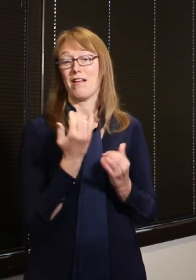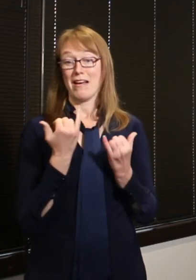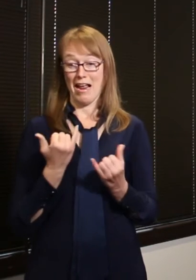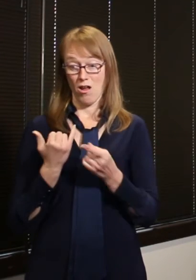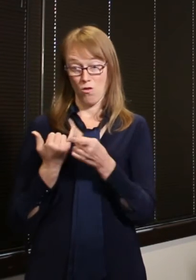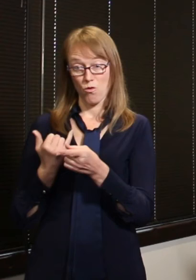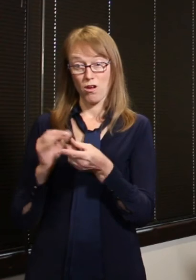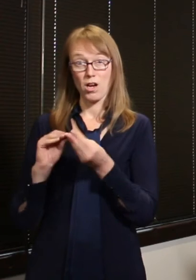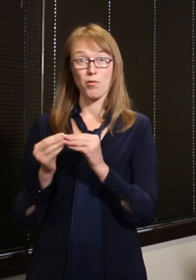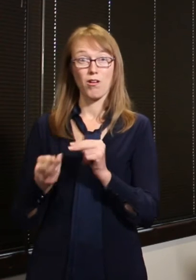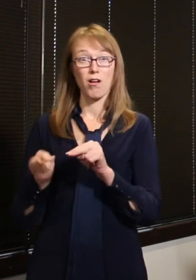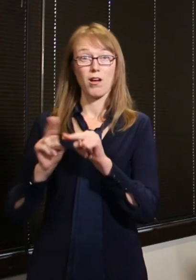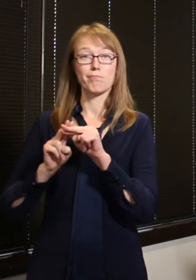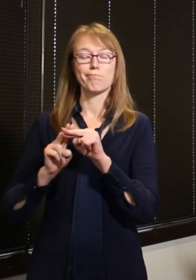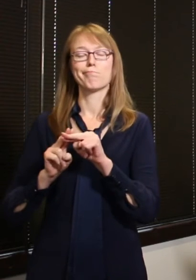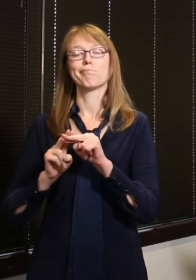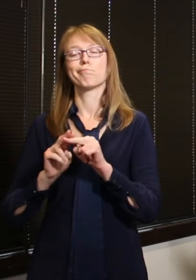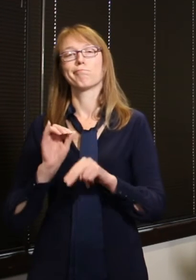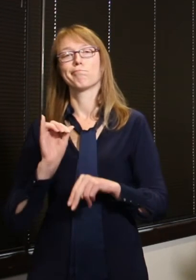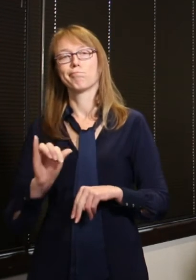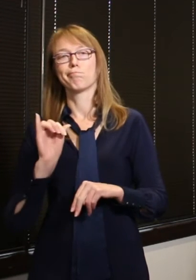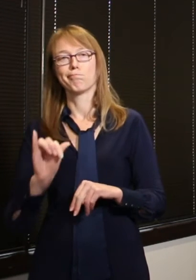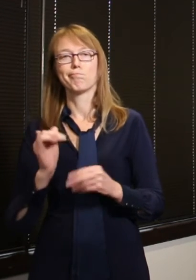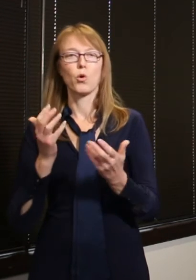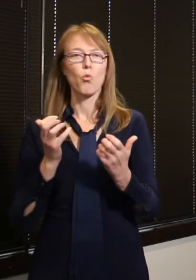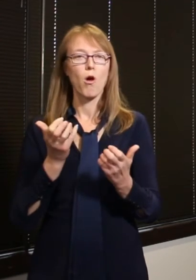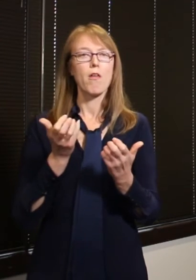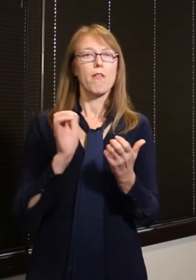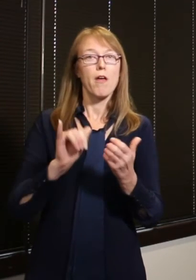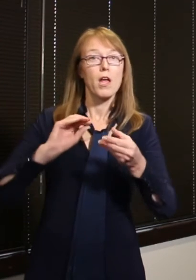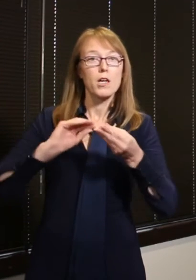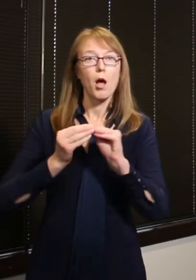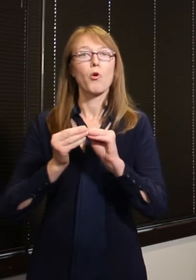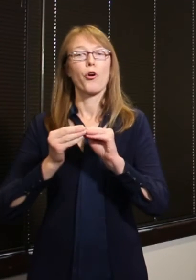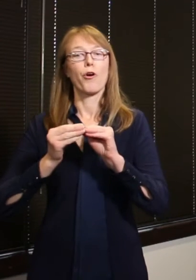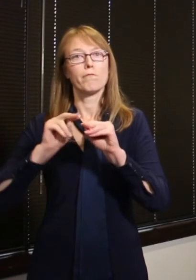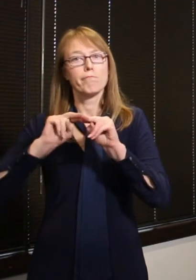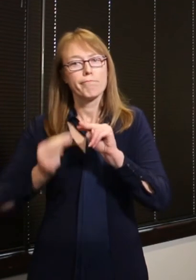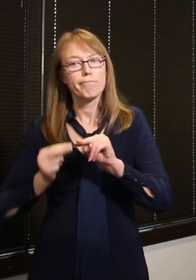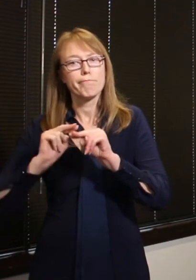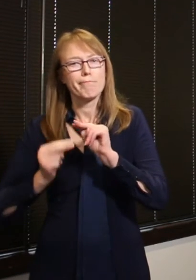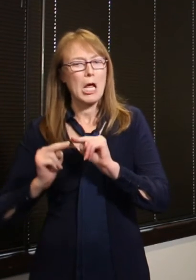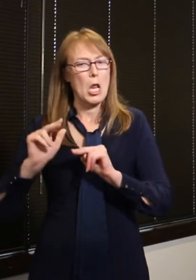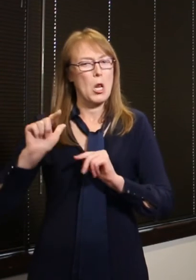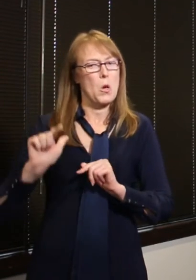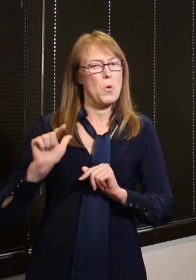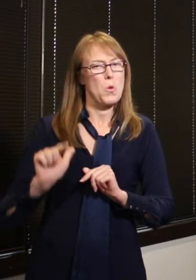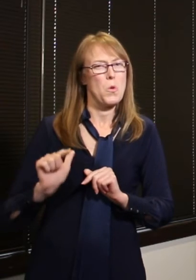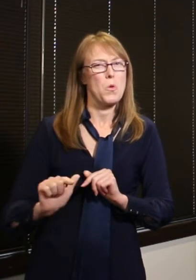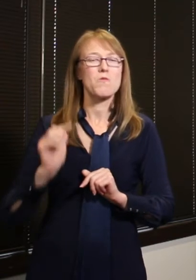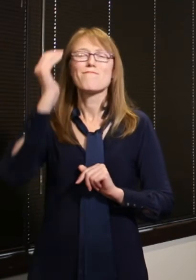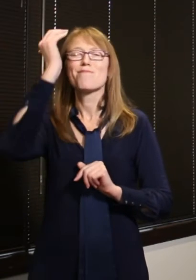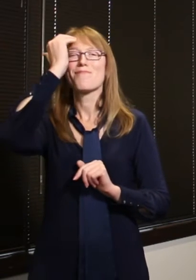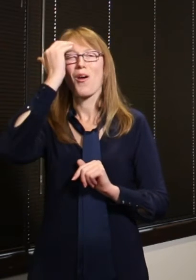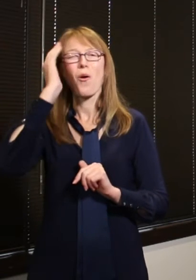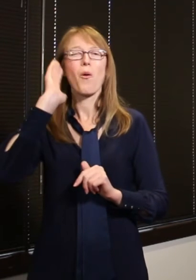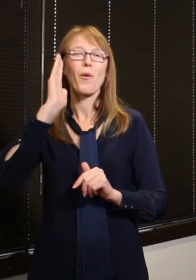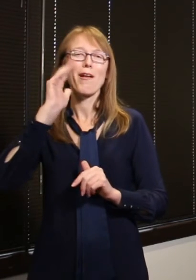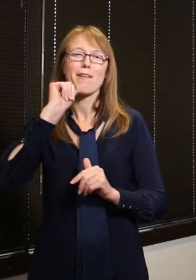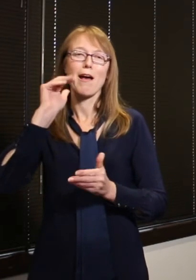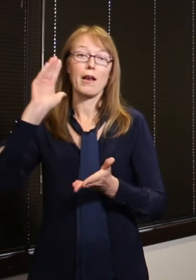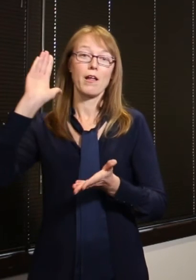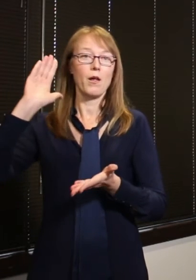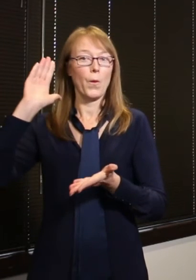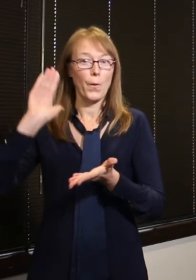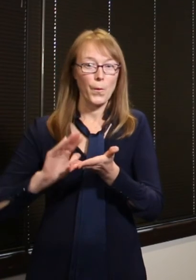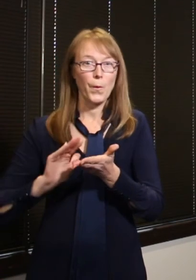recently. And we'd really like that number to go down and stay as low as possible. We know it won't ever get to zero until we